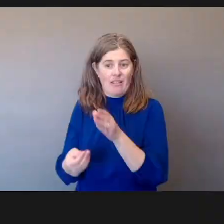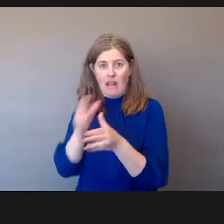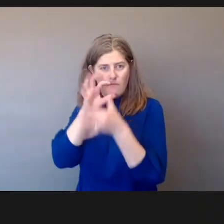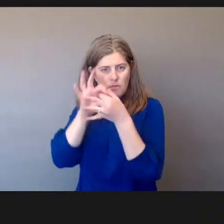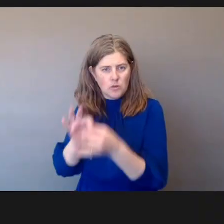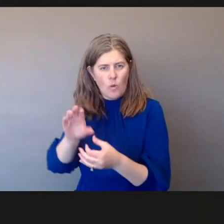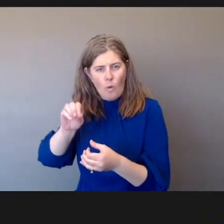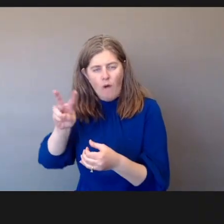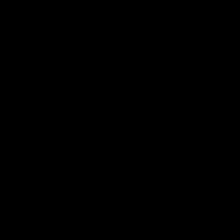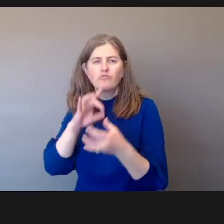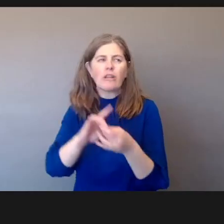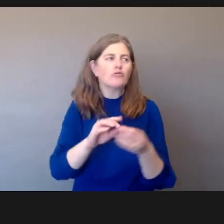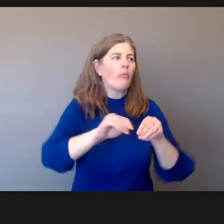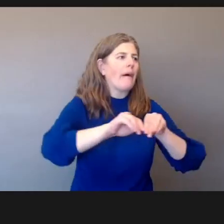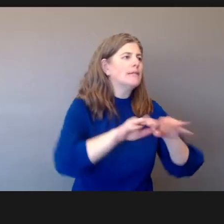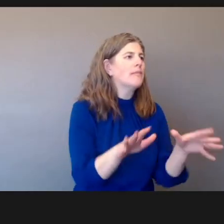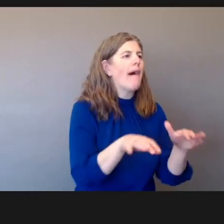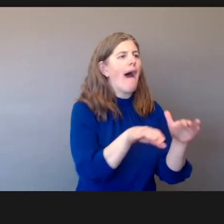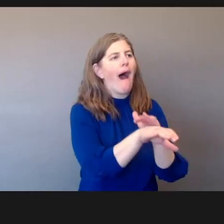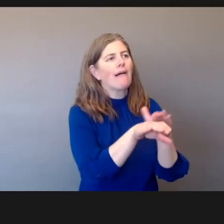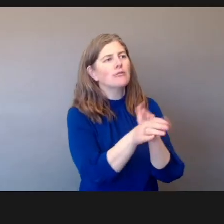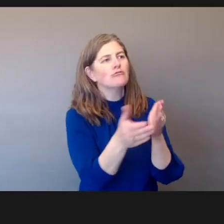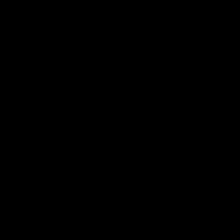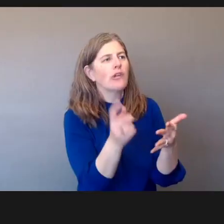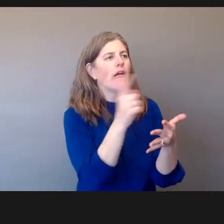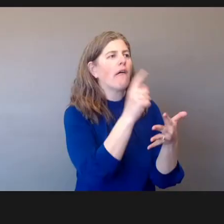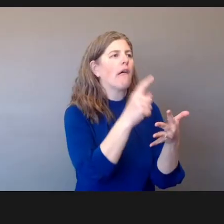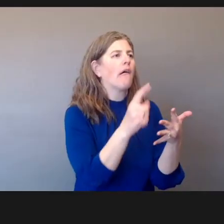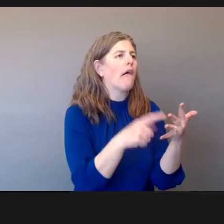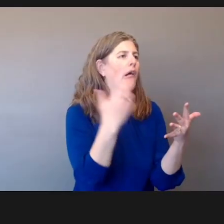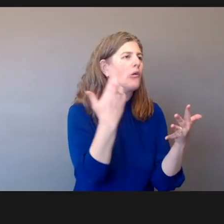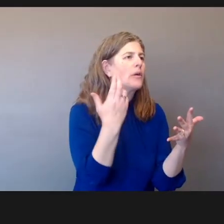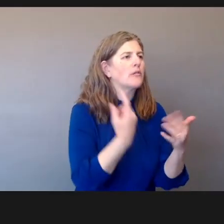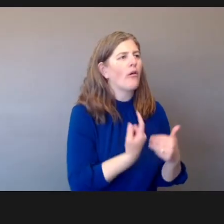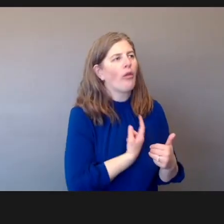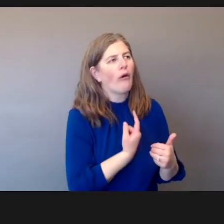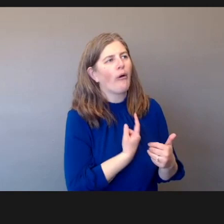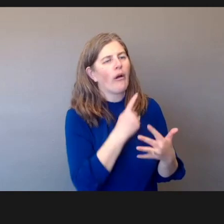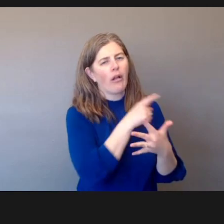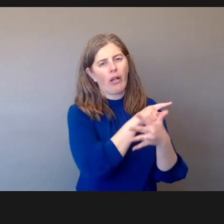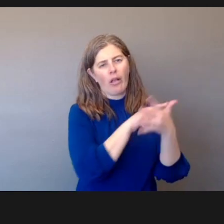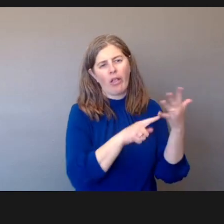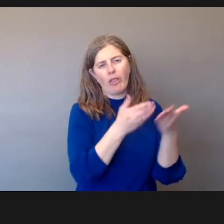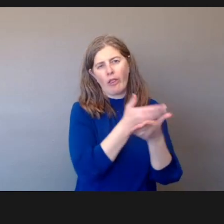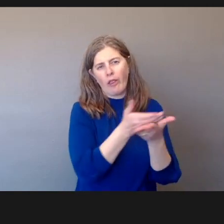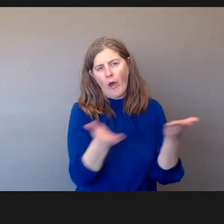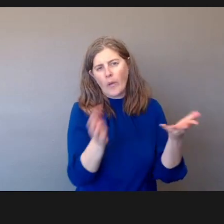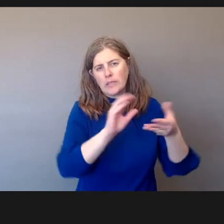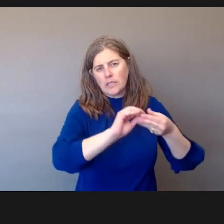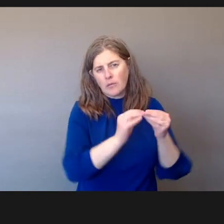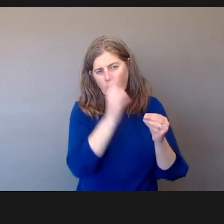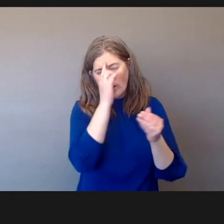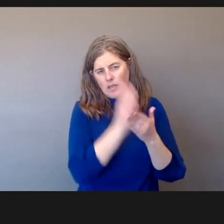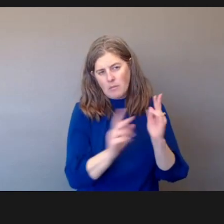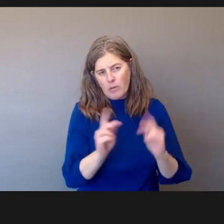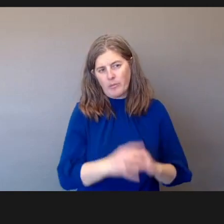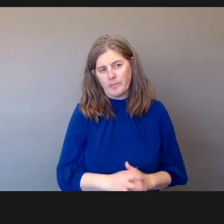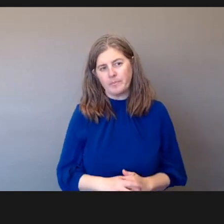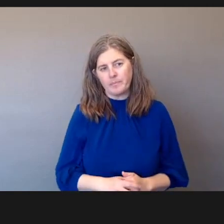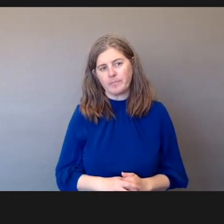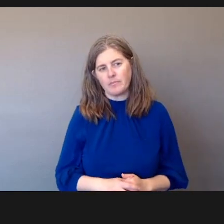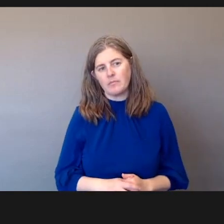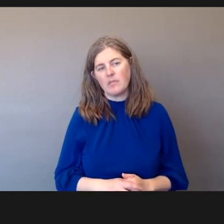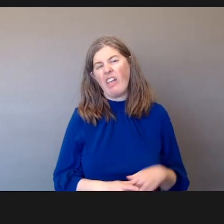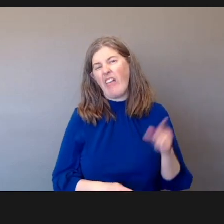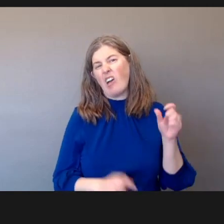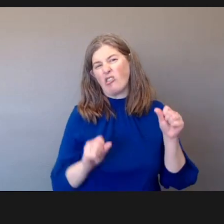just a pandemic and access to services and being alone and a lot of other things for some people could be as